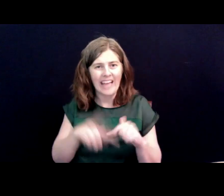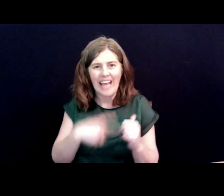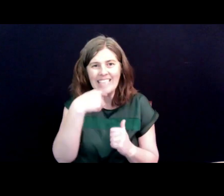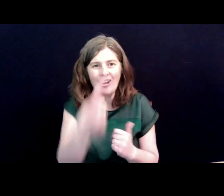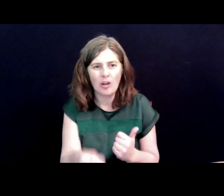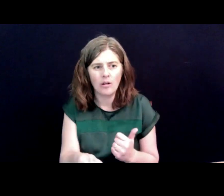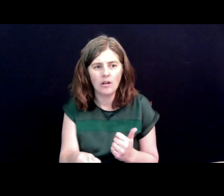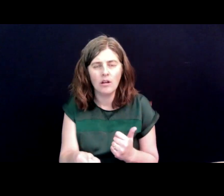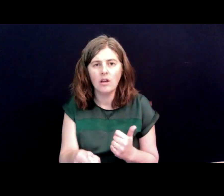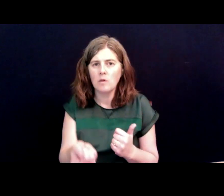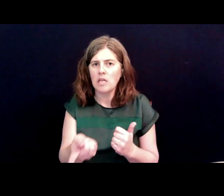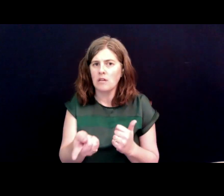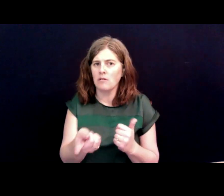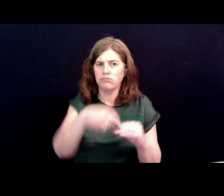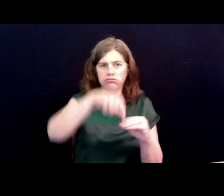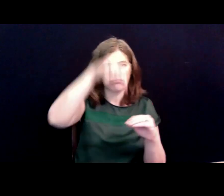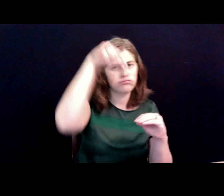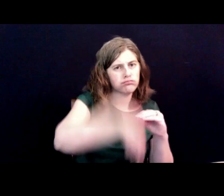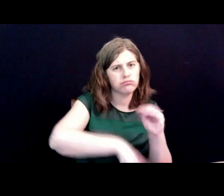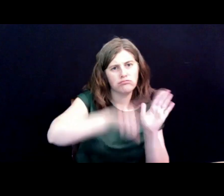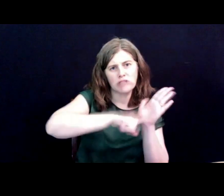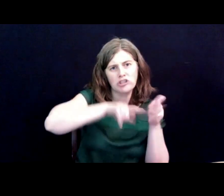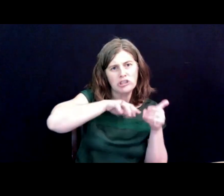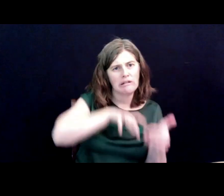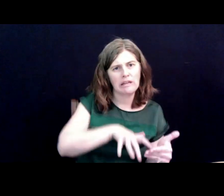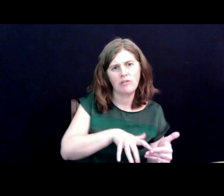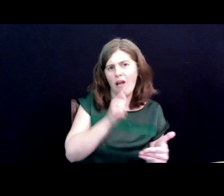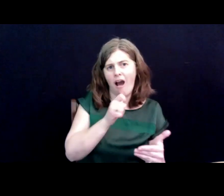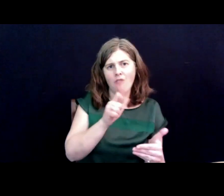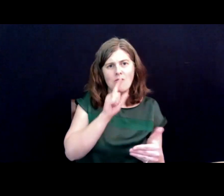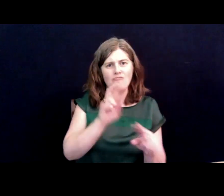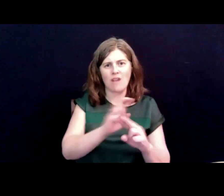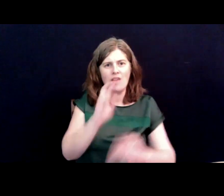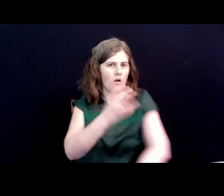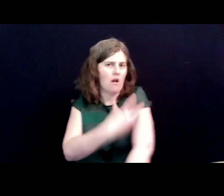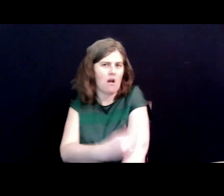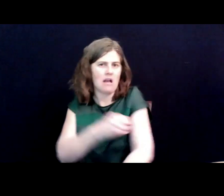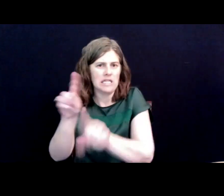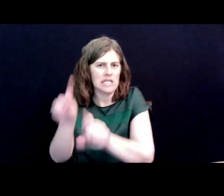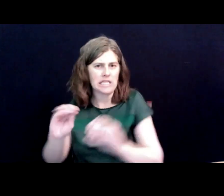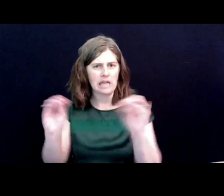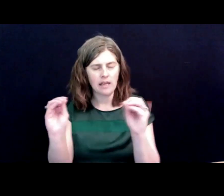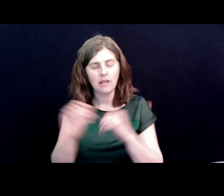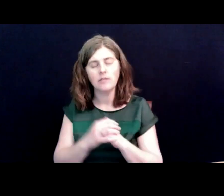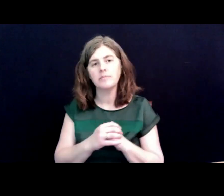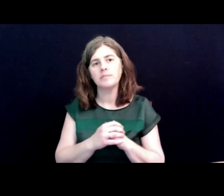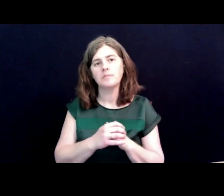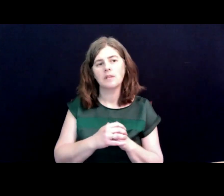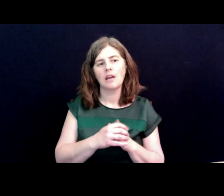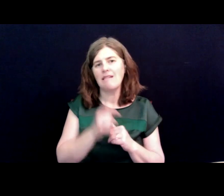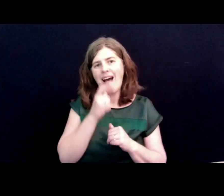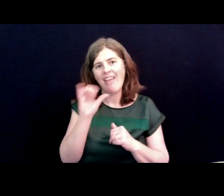big research studies. These are not things that are in clinical practice. So it's not something